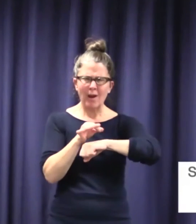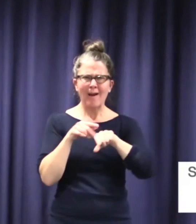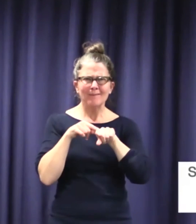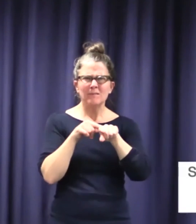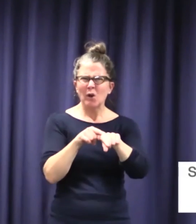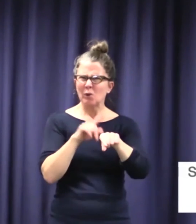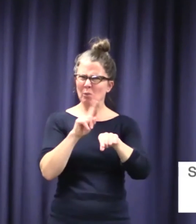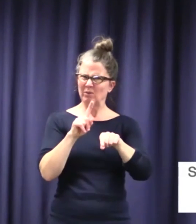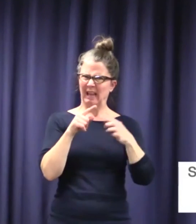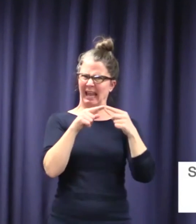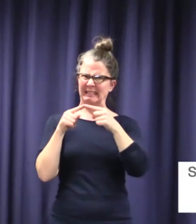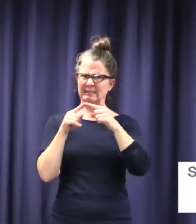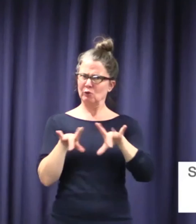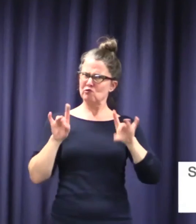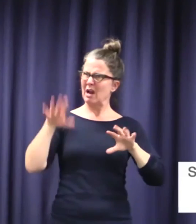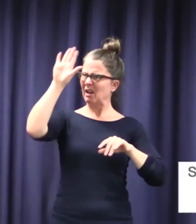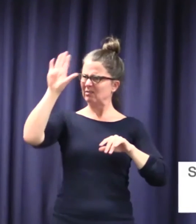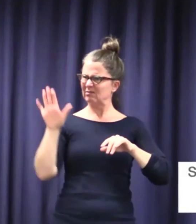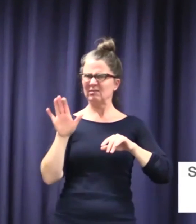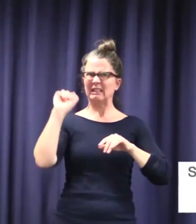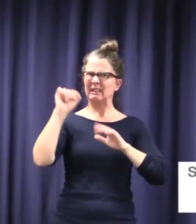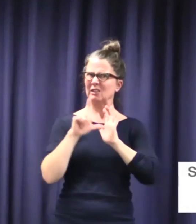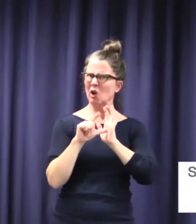the call centre hours, please?